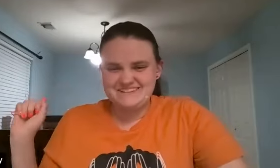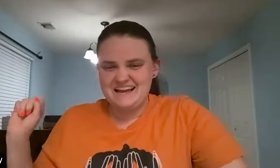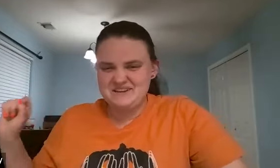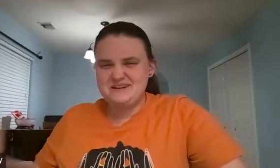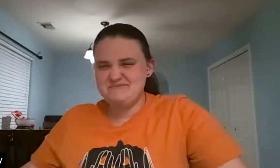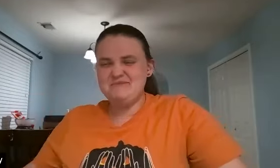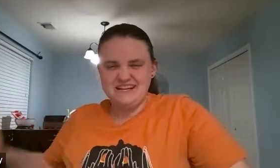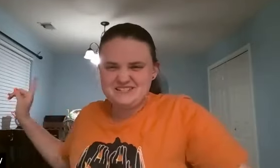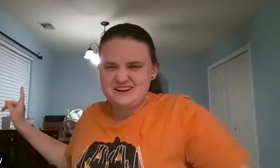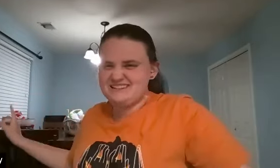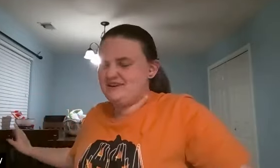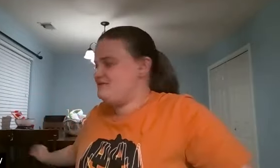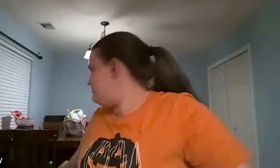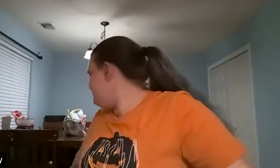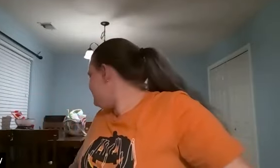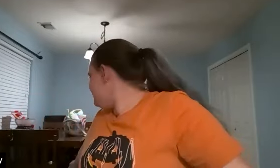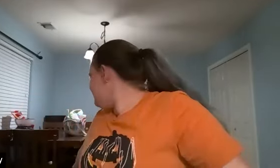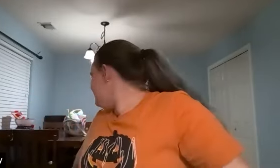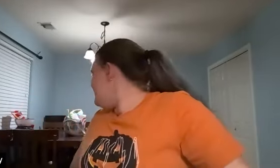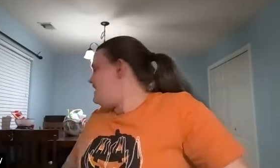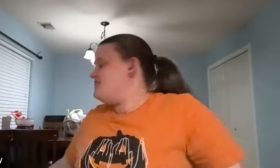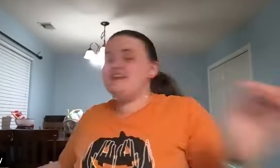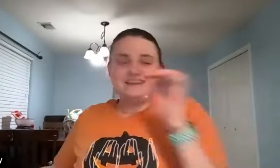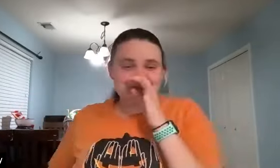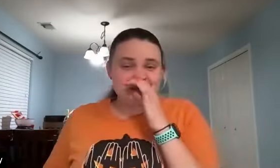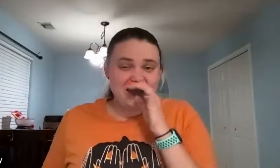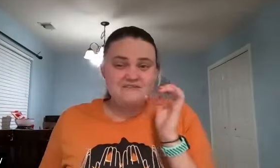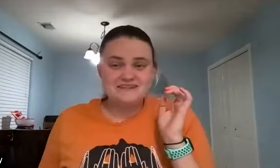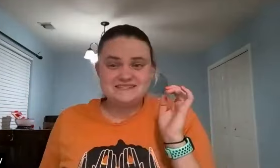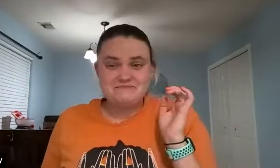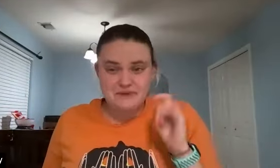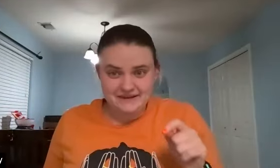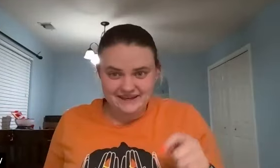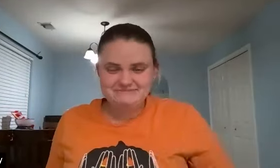I knew it. When he started, I was like, oh no. The next one we have is mummy.